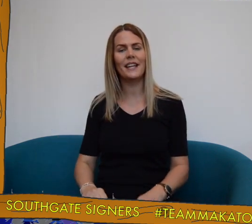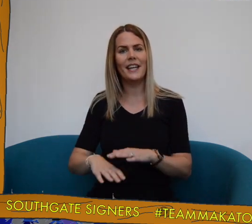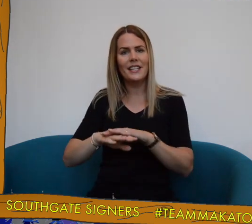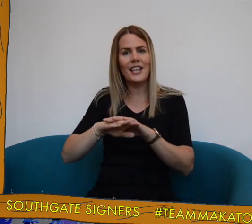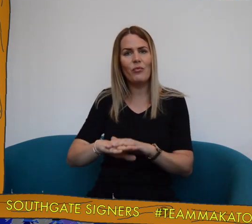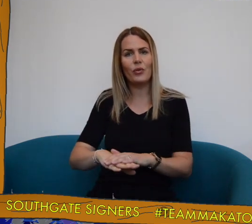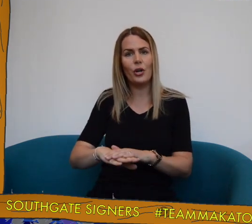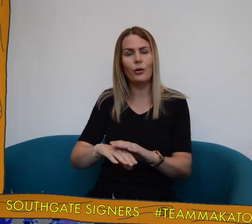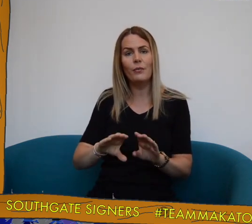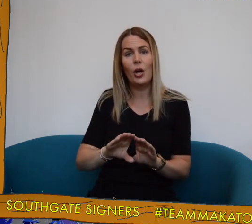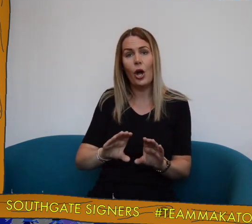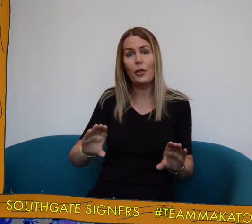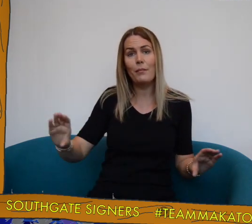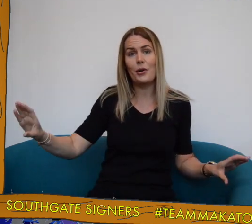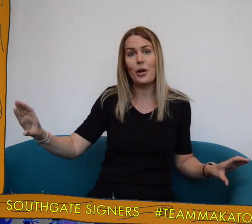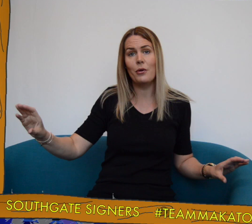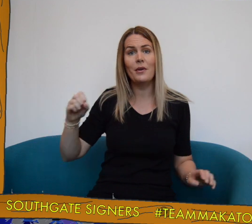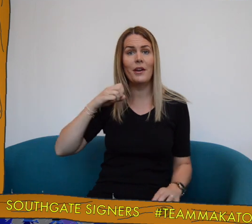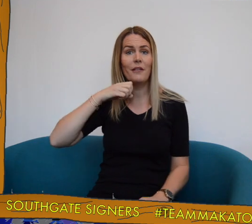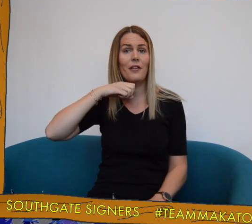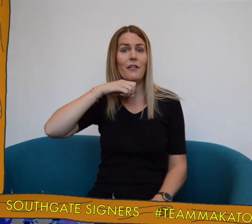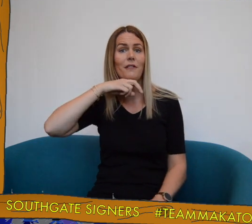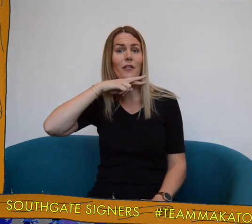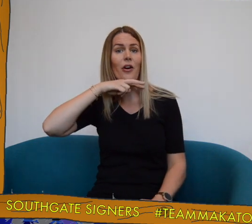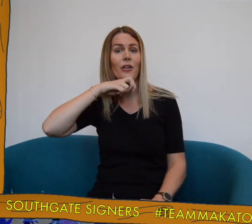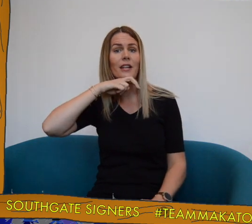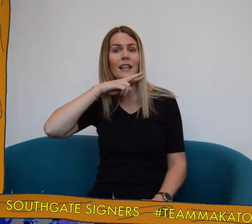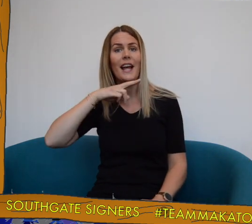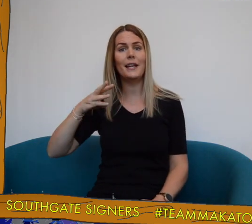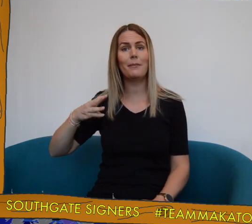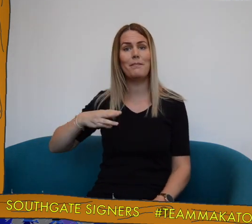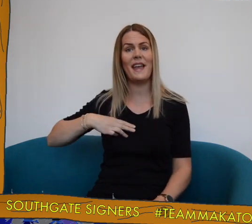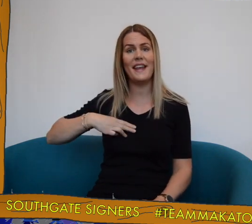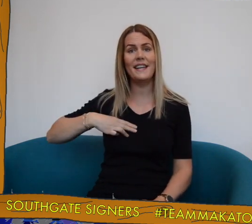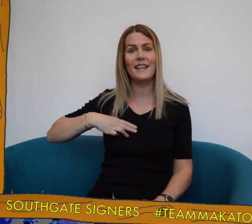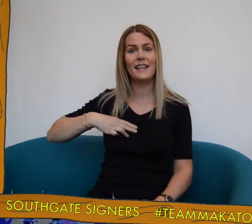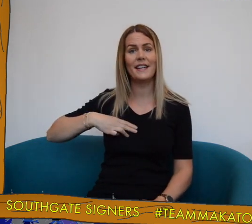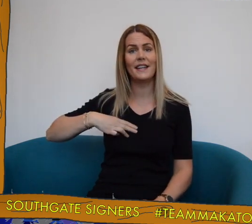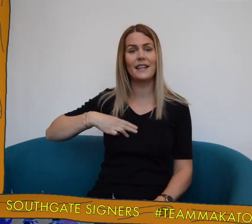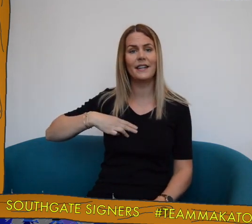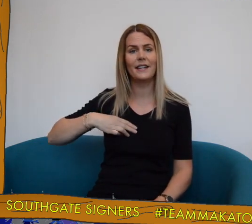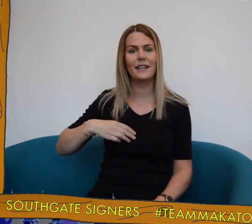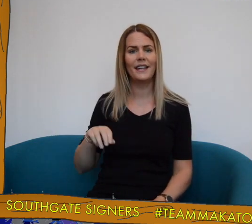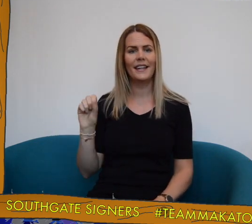be. Is there room on the broom for a frog like me?